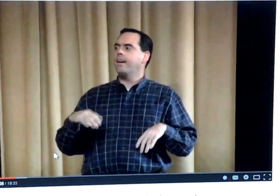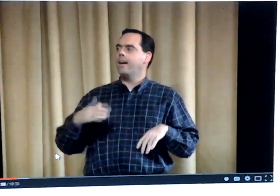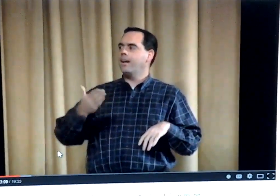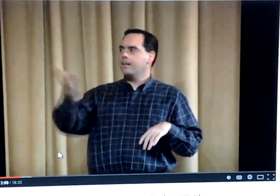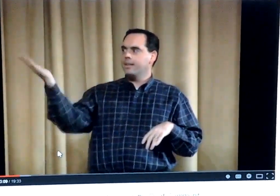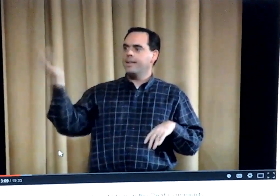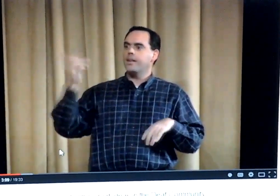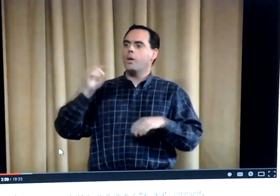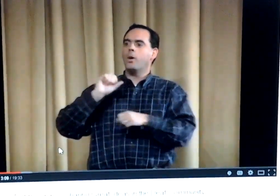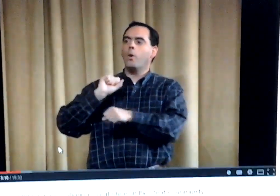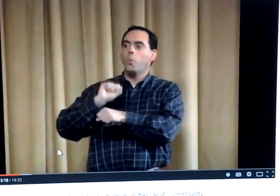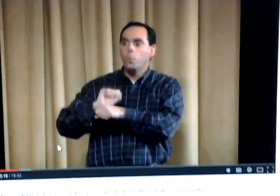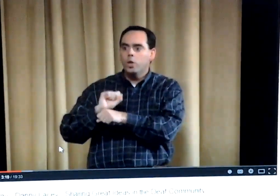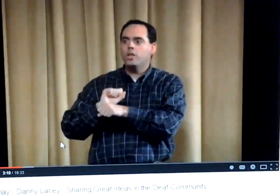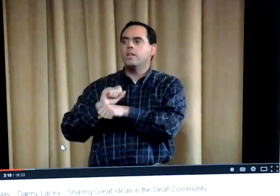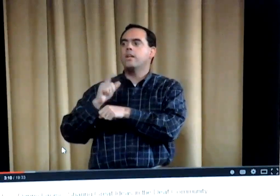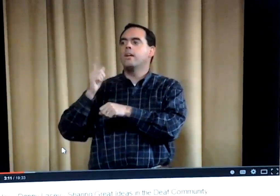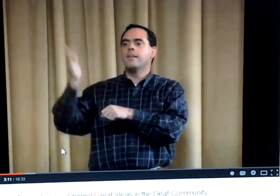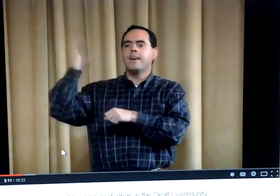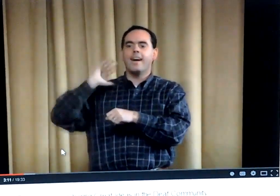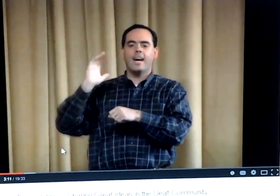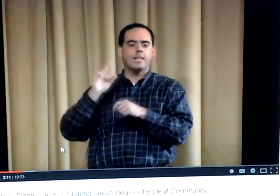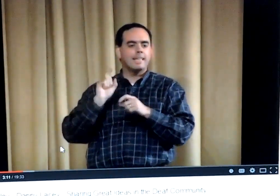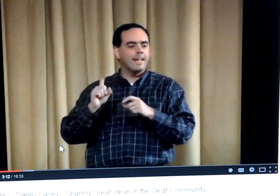And living life now.